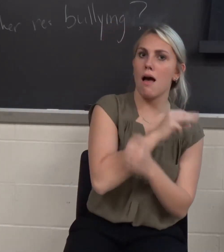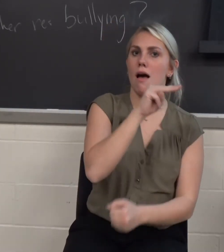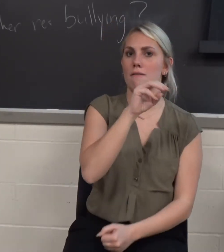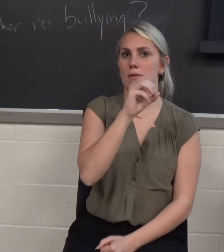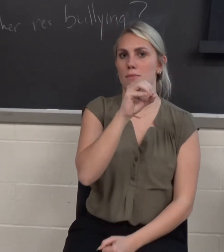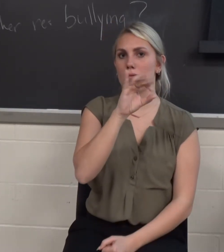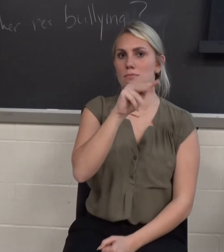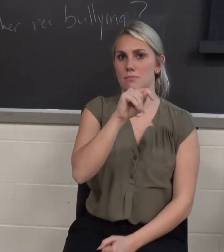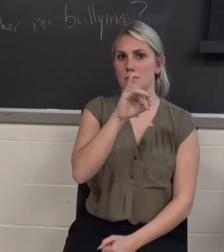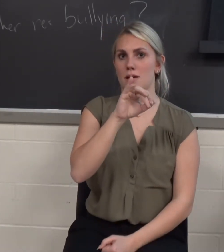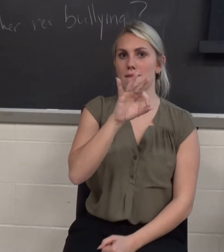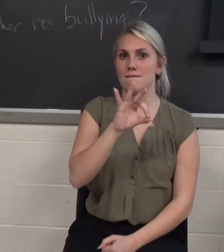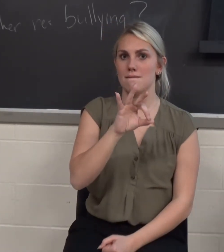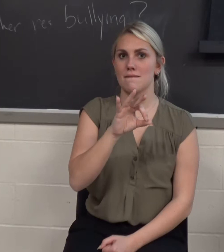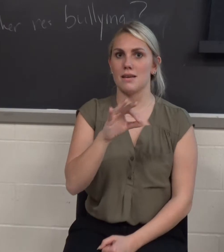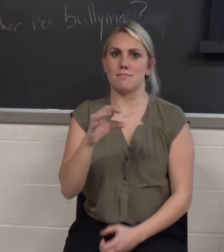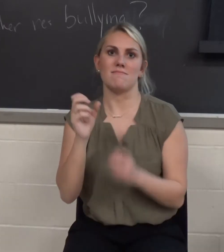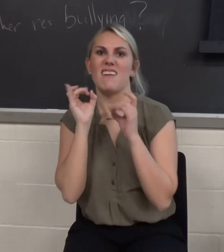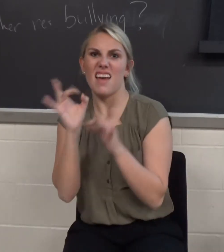Right? Those things. This is a book about friendship.